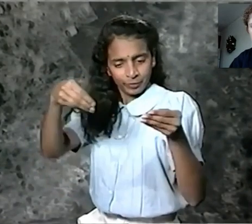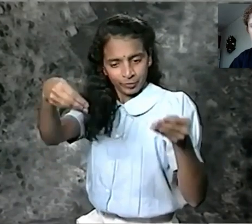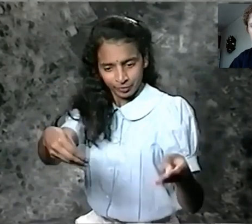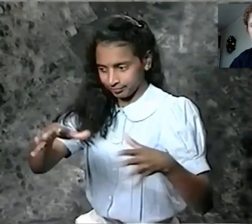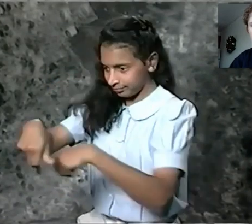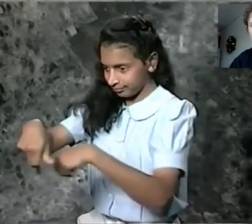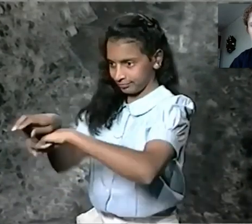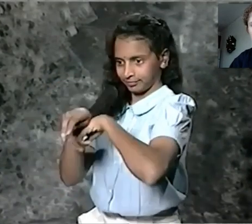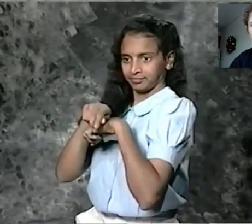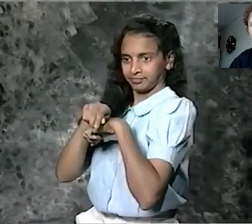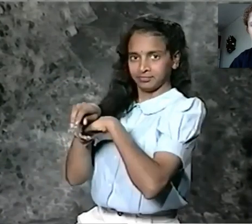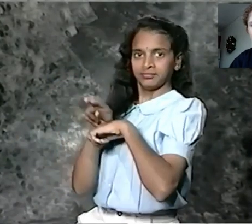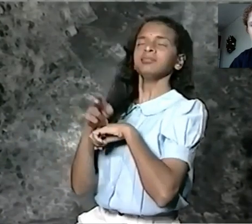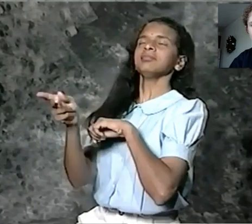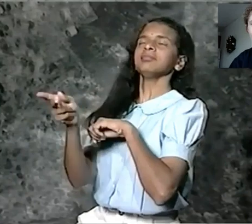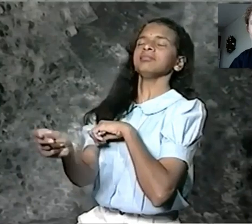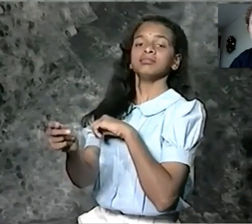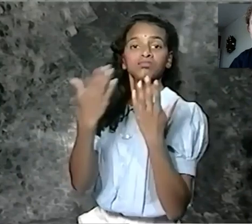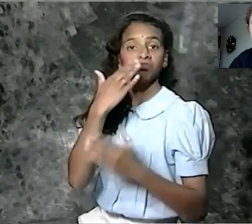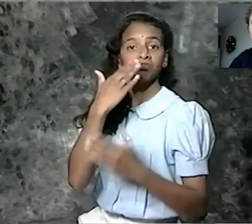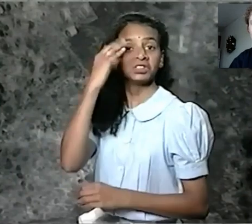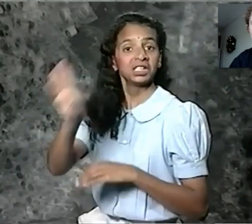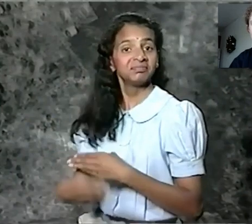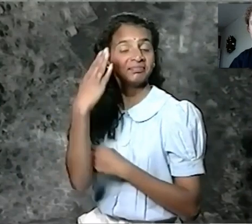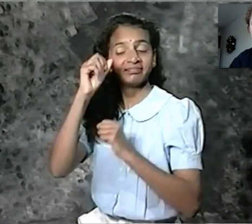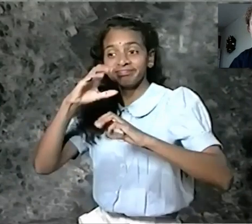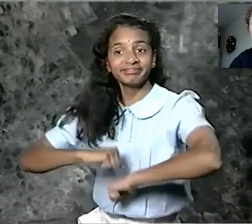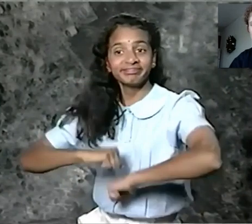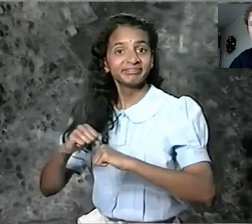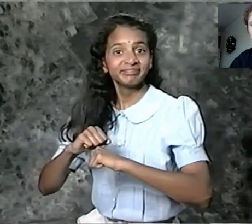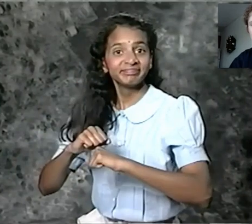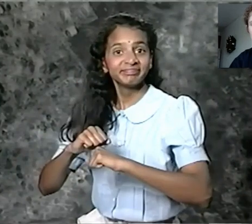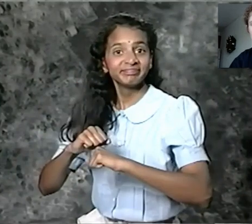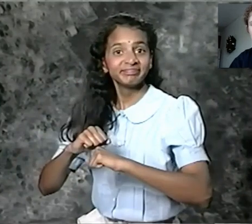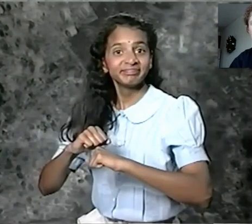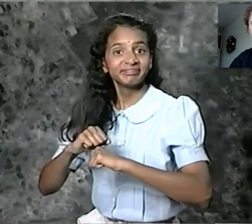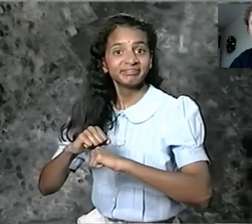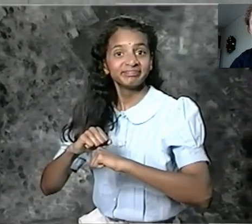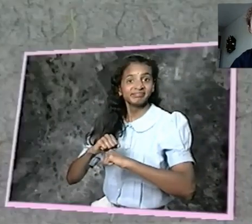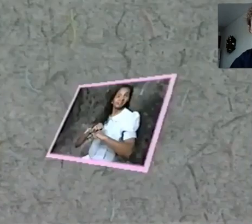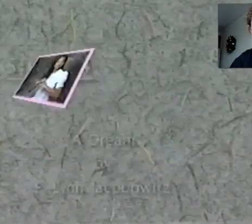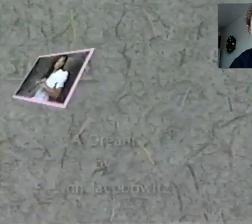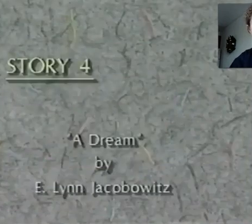So I lay down a few bags. I'm like, I don't care, I just need some sleep. And I get comfortable and I fall